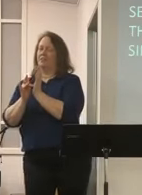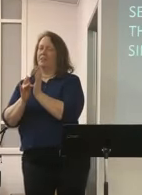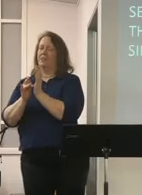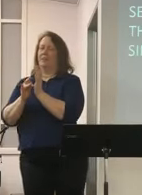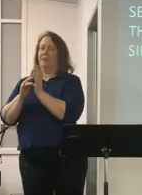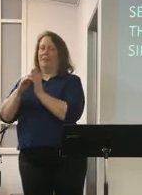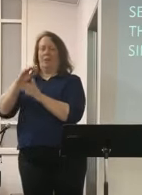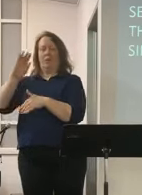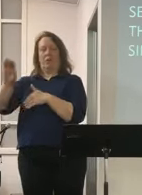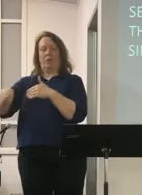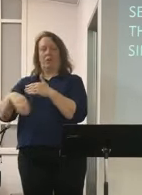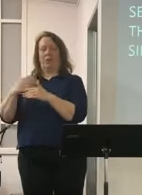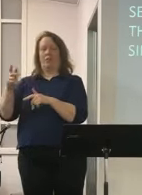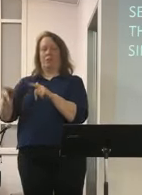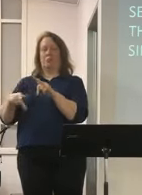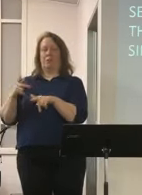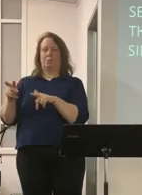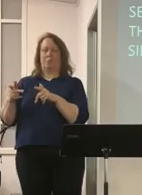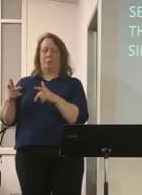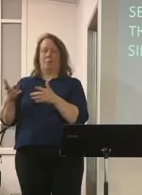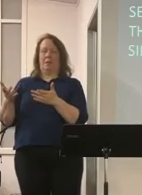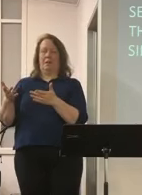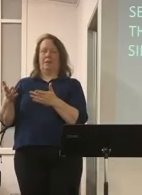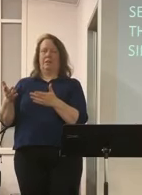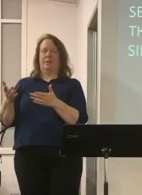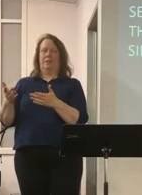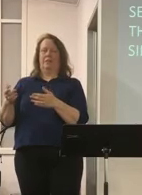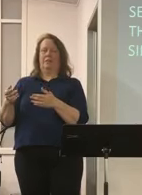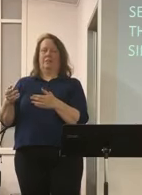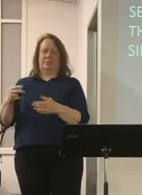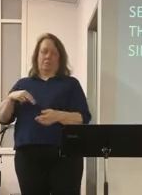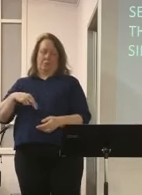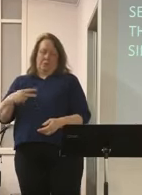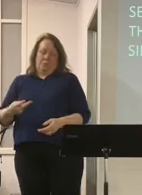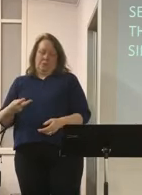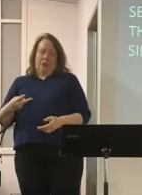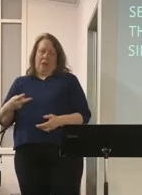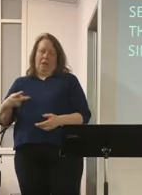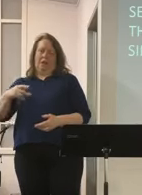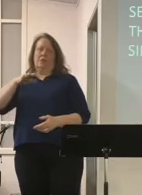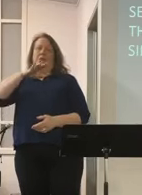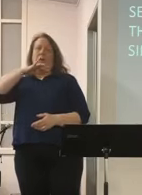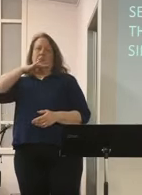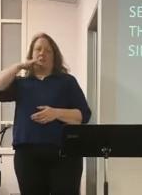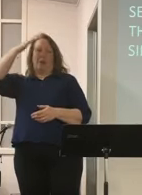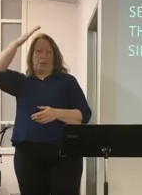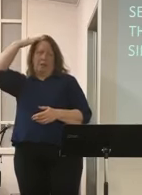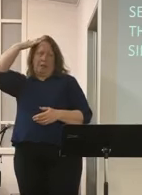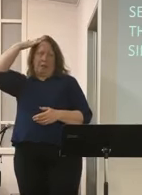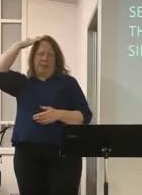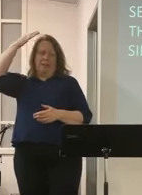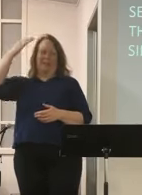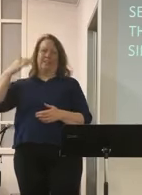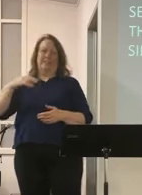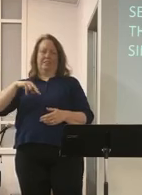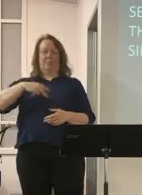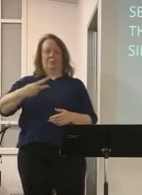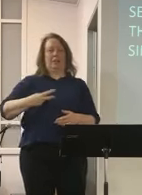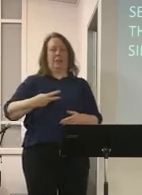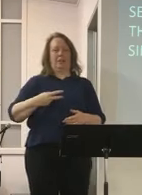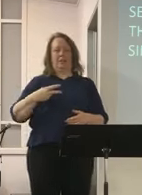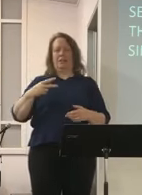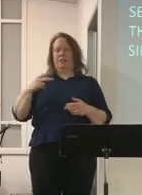And everybody, you know, there's got to be people that are upset. They got dirt in their hair. They got to be upset. And